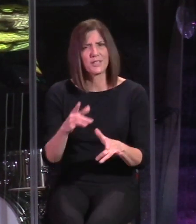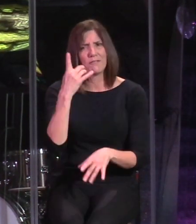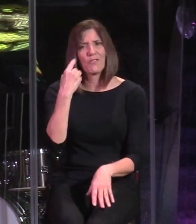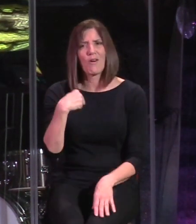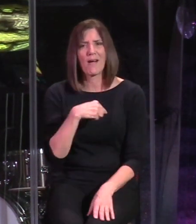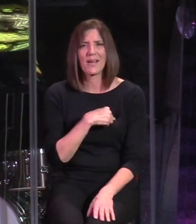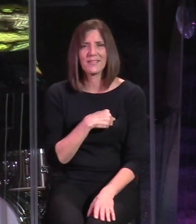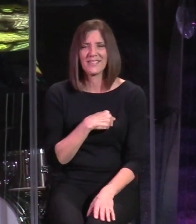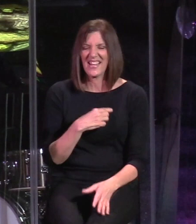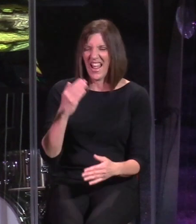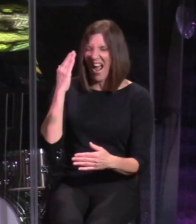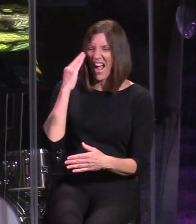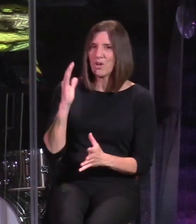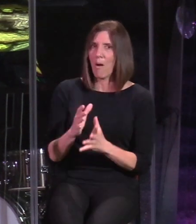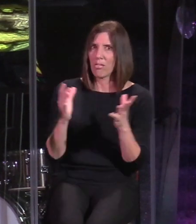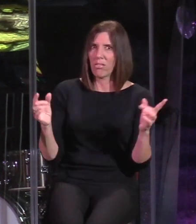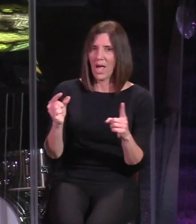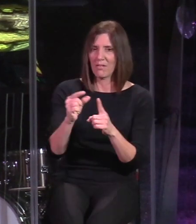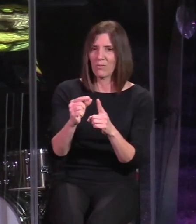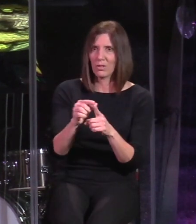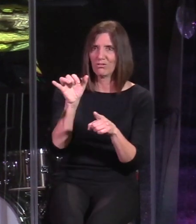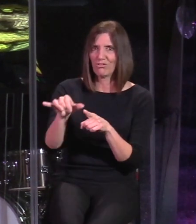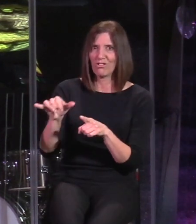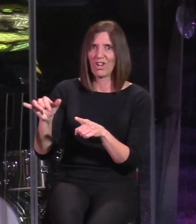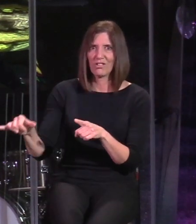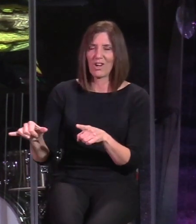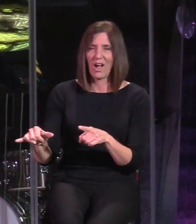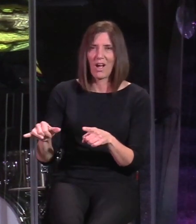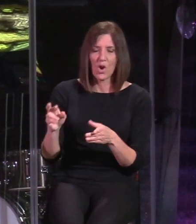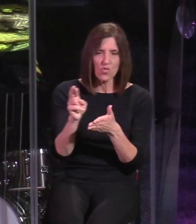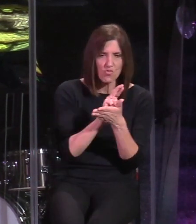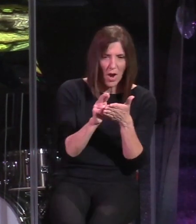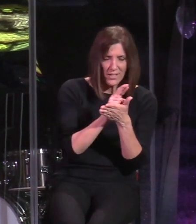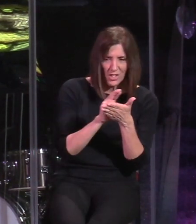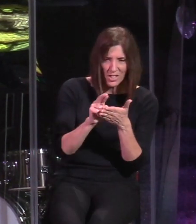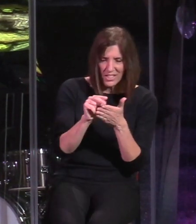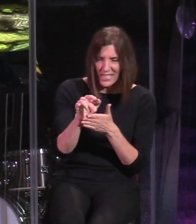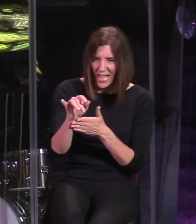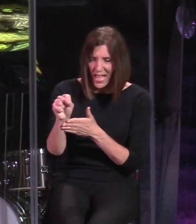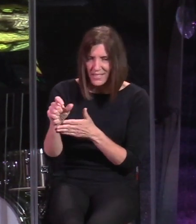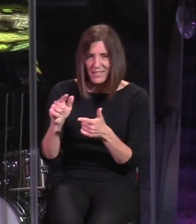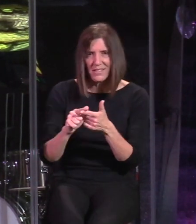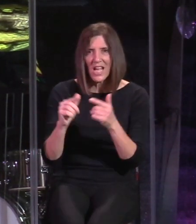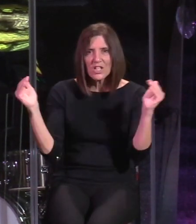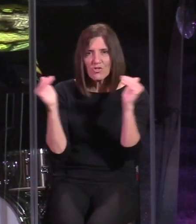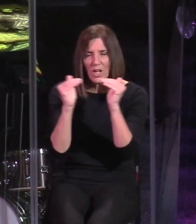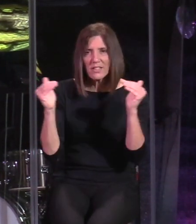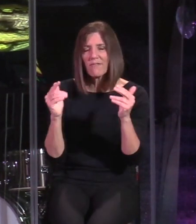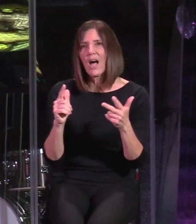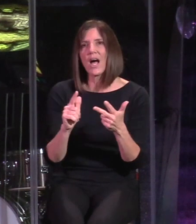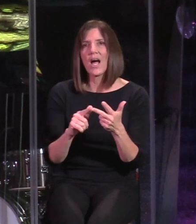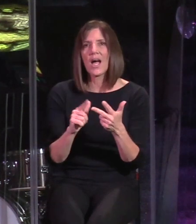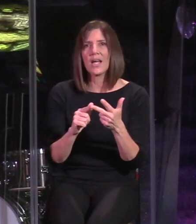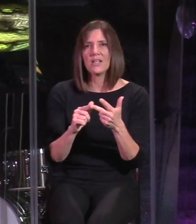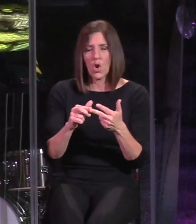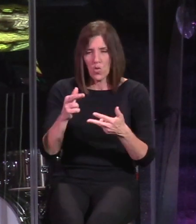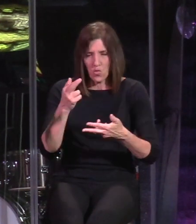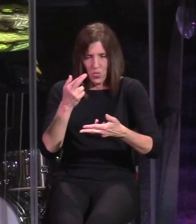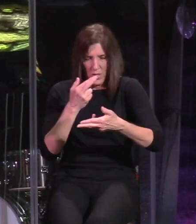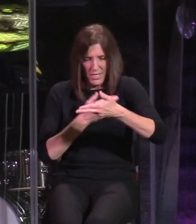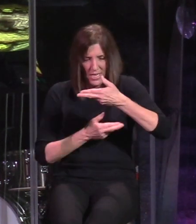terms that have been used in these passages we're reading tonight. We've heard of righteousness, justified,